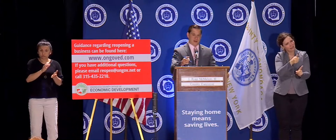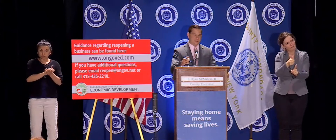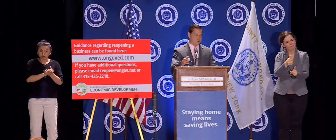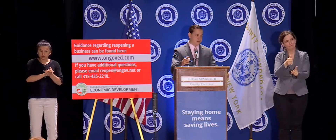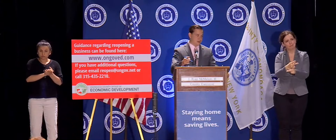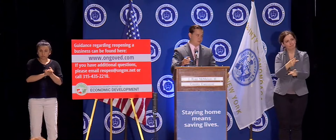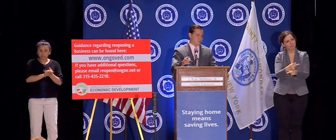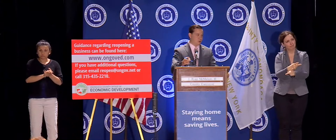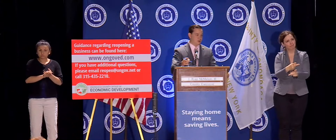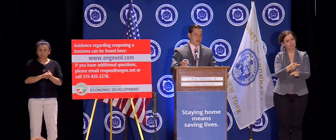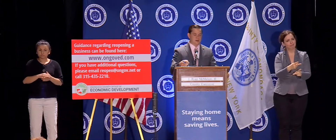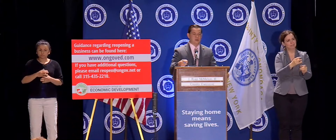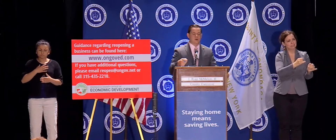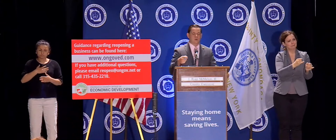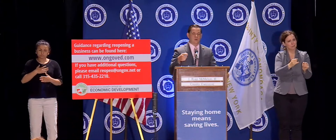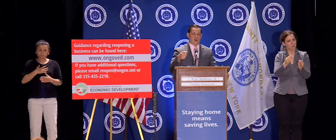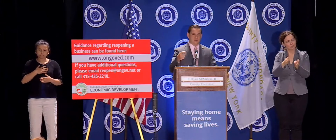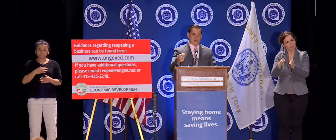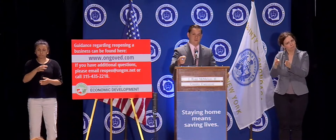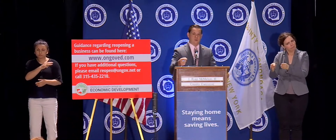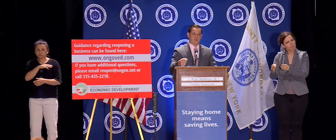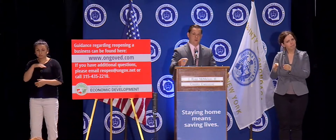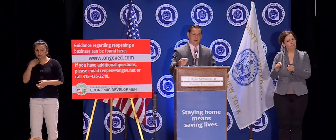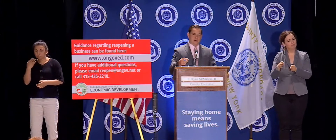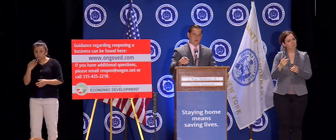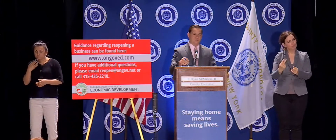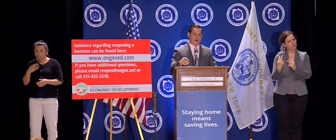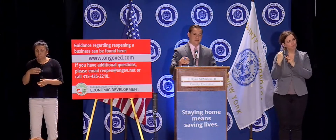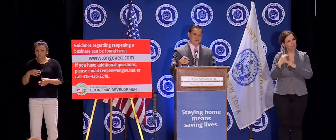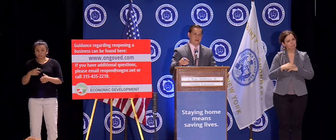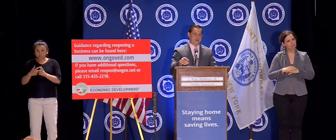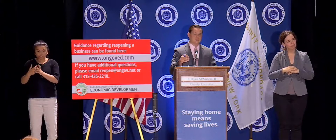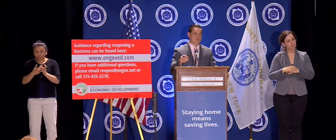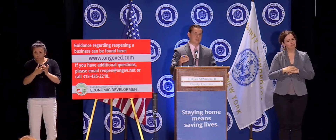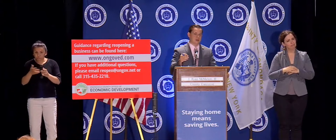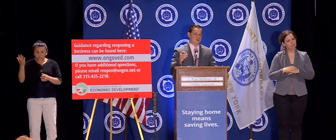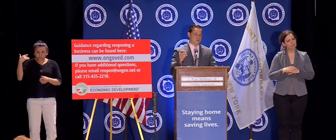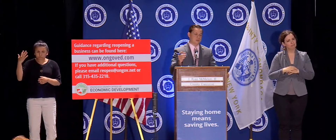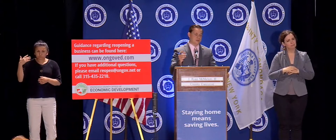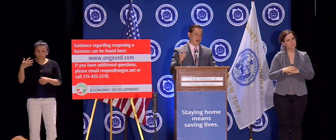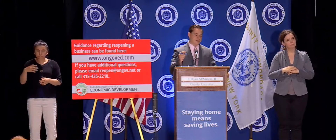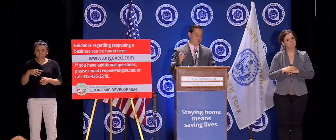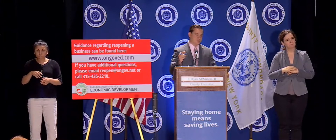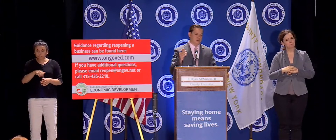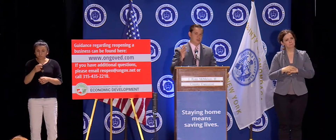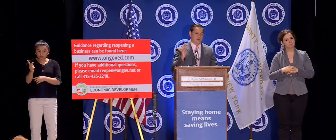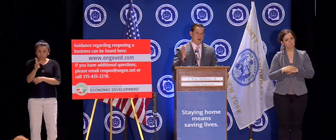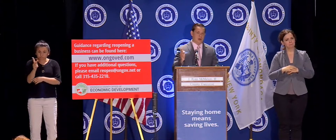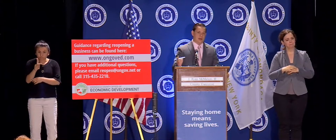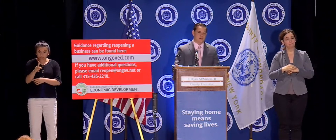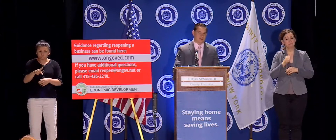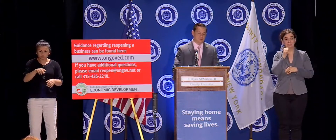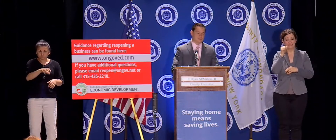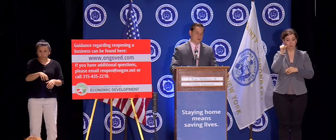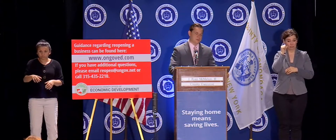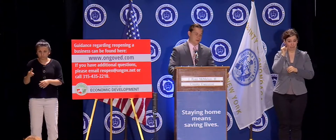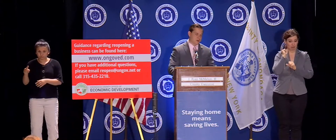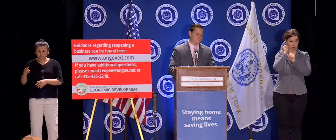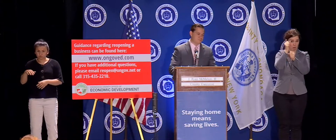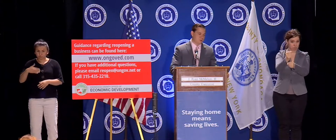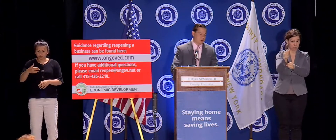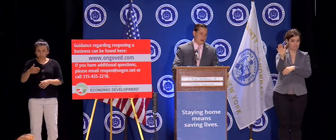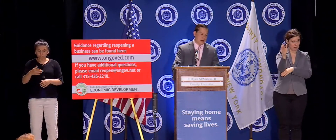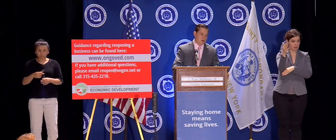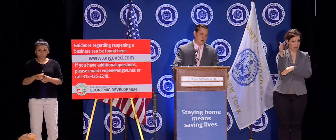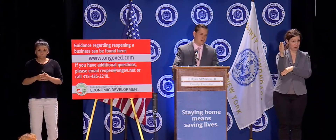the flags yesterday, Memorial Day, our staff will be putting out all the flags again this year as we did last year at the Veterans